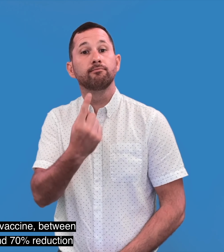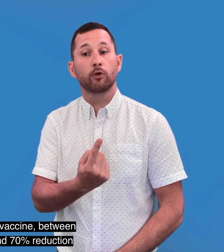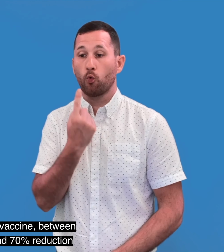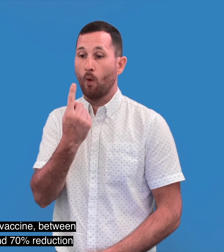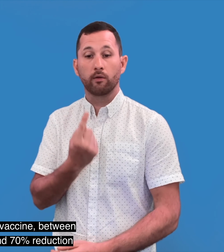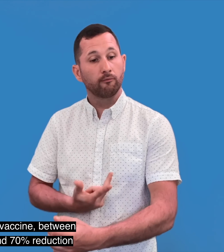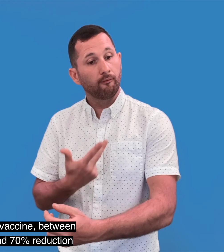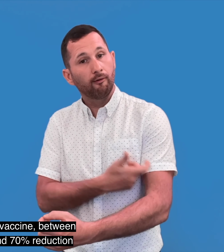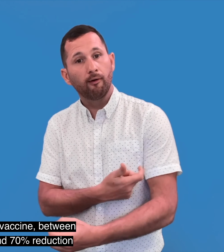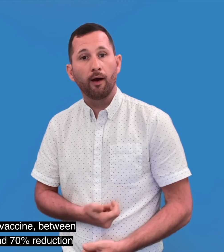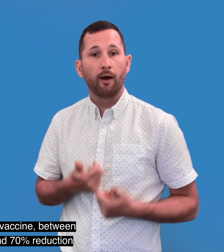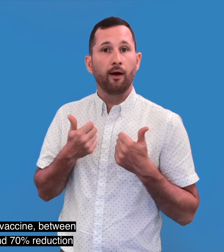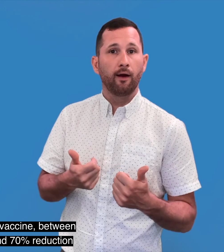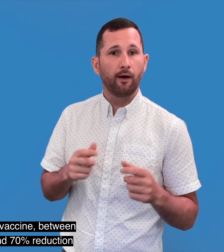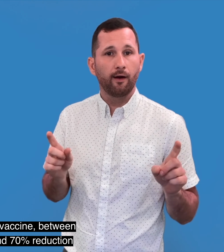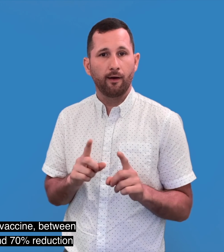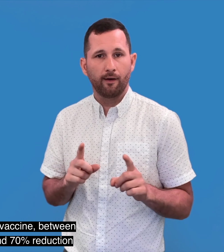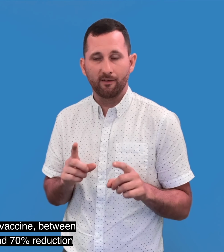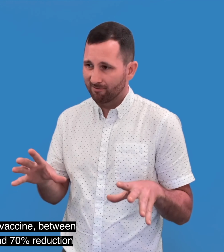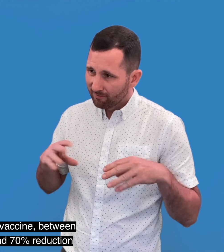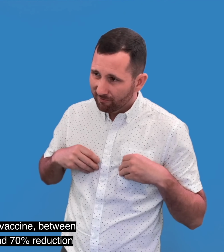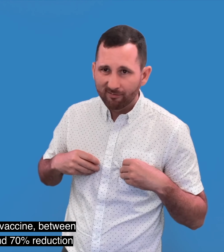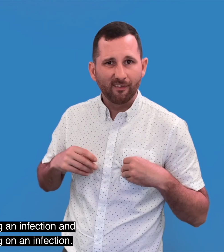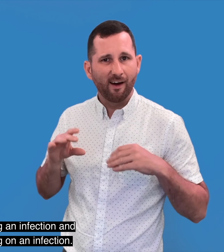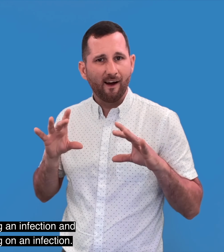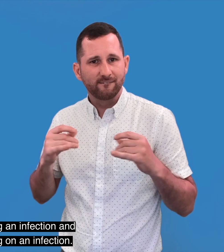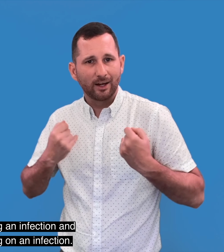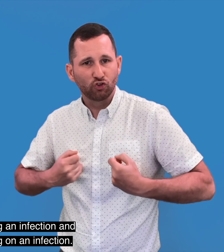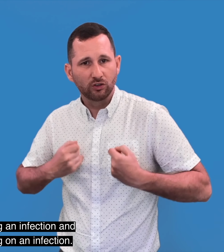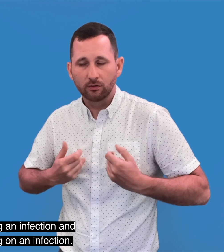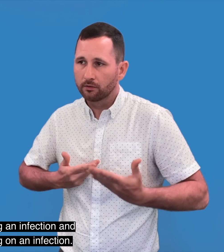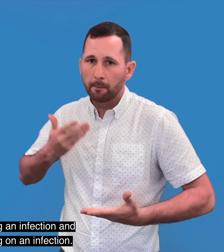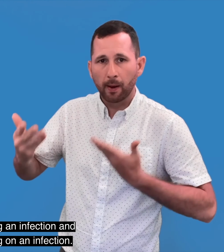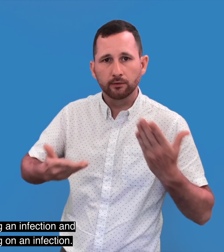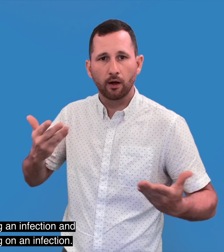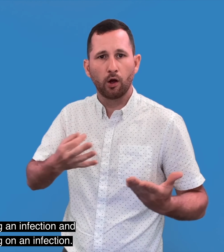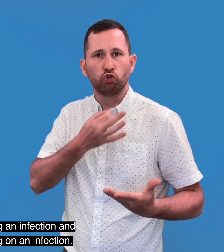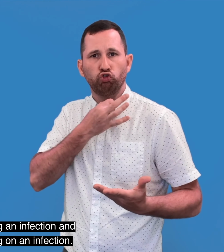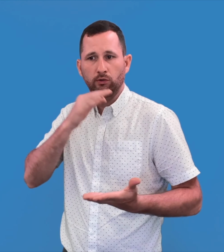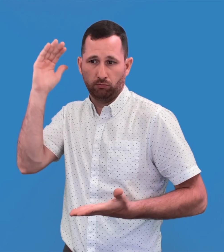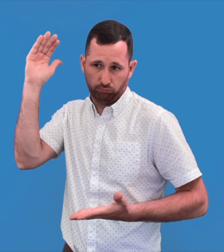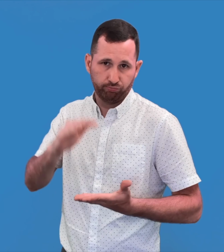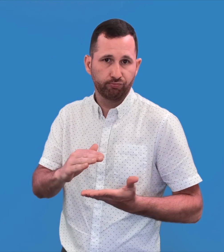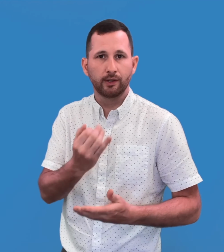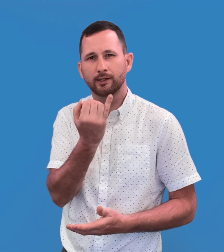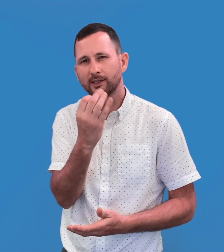So 1 vaccine, between 60 and 70% reduction catching infection and passing on infection.